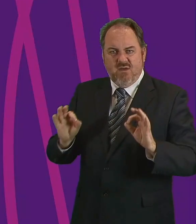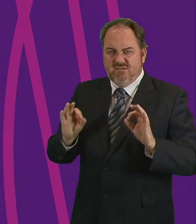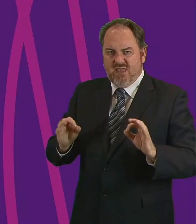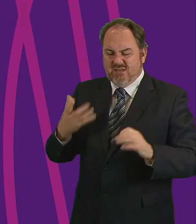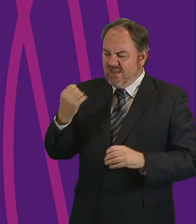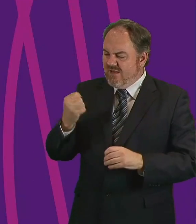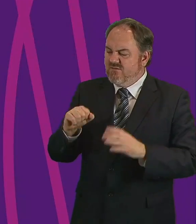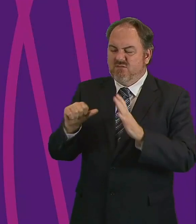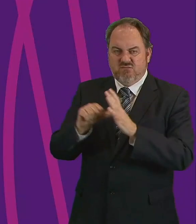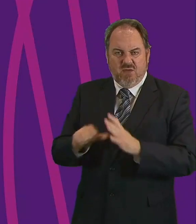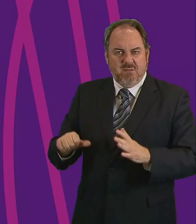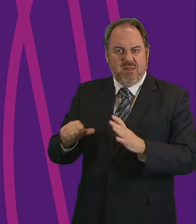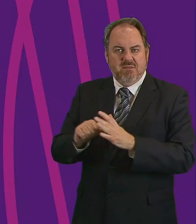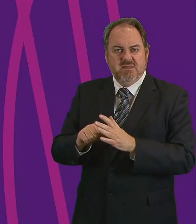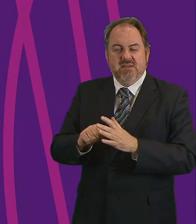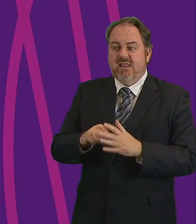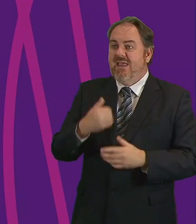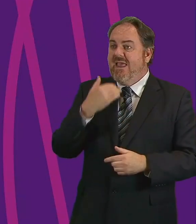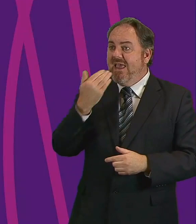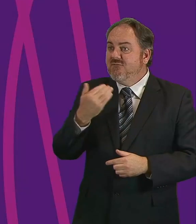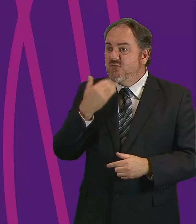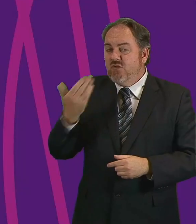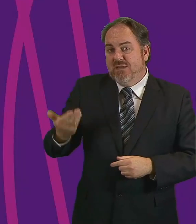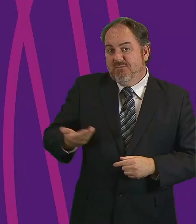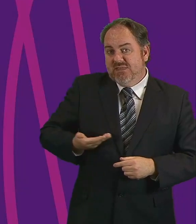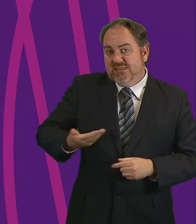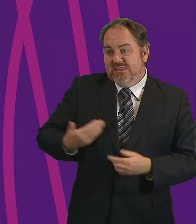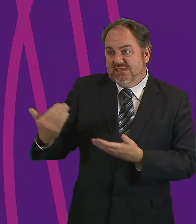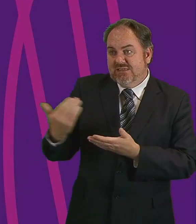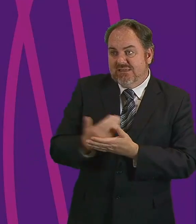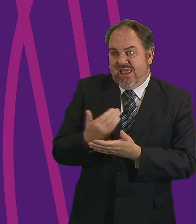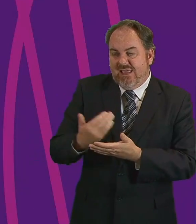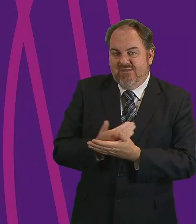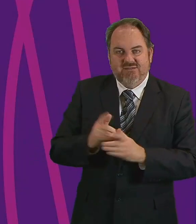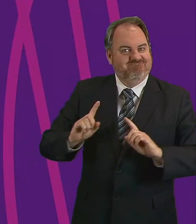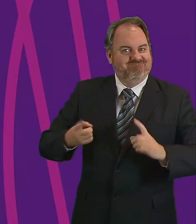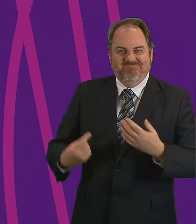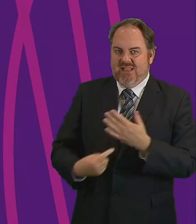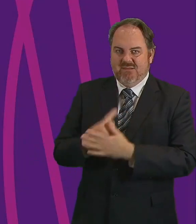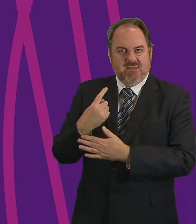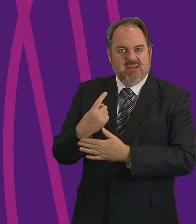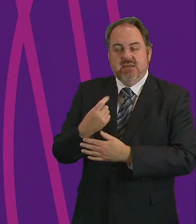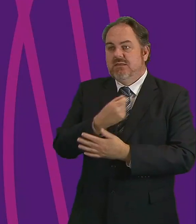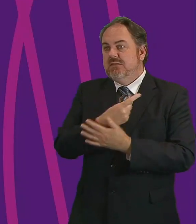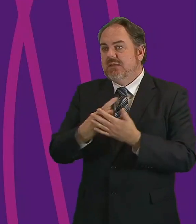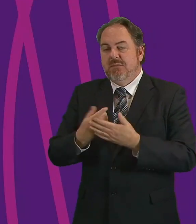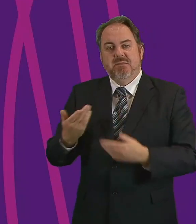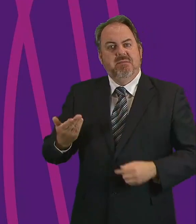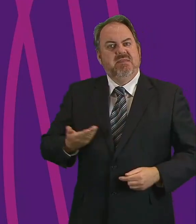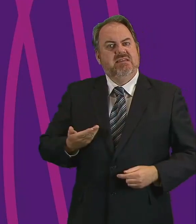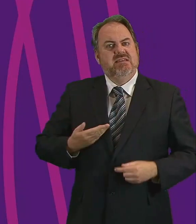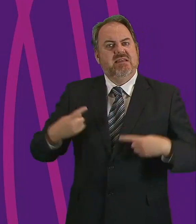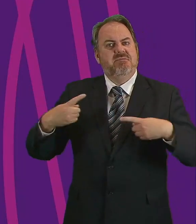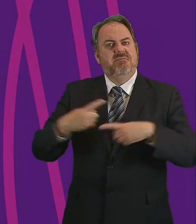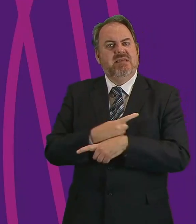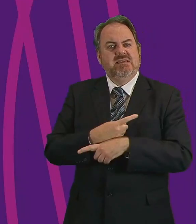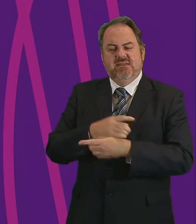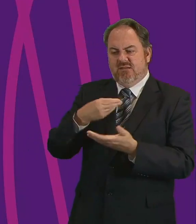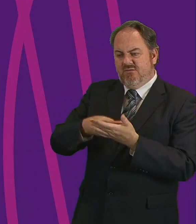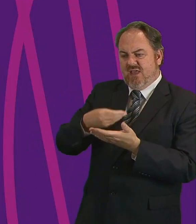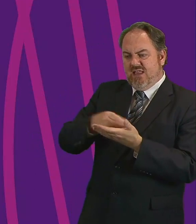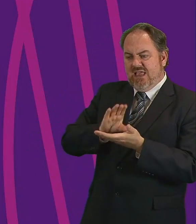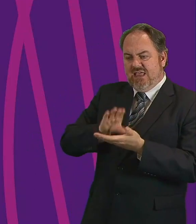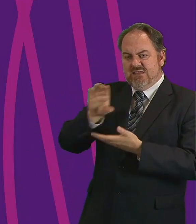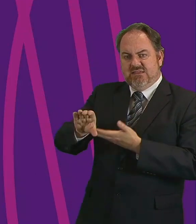to, and not every business has been saved, and not every business has received finance. Some of this is highlighted,